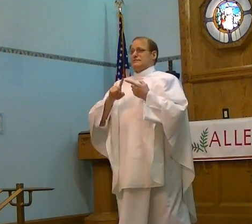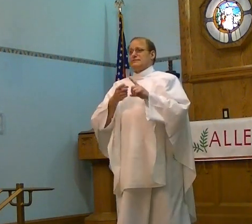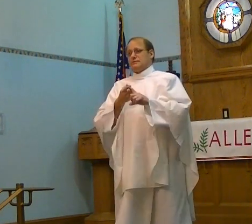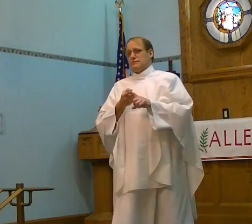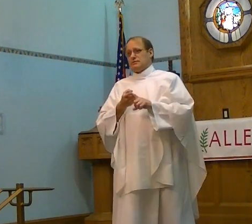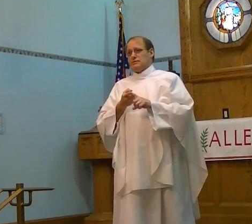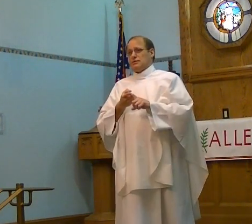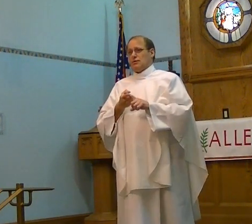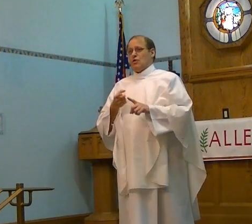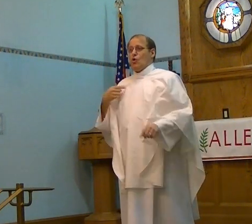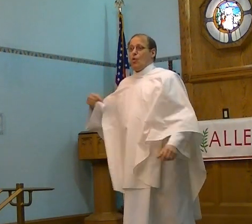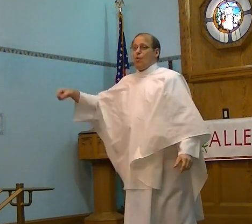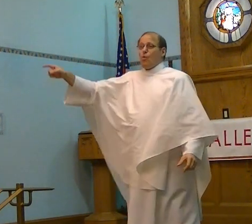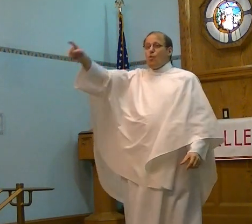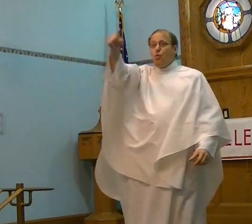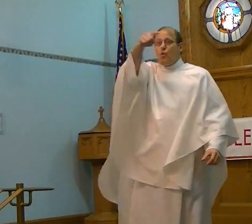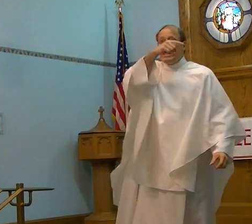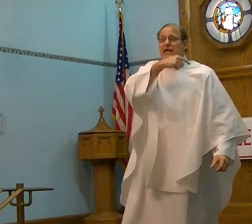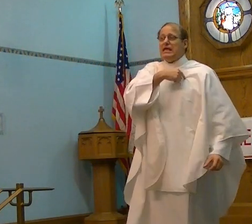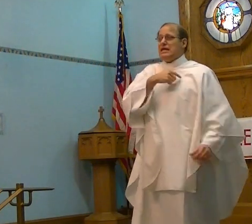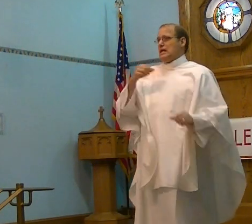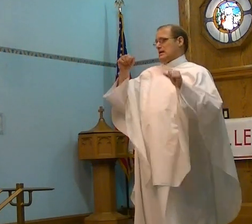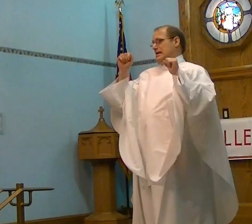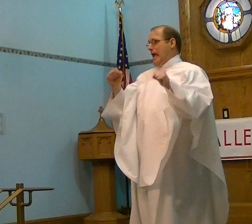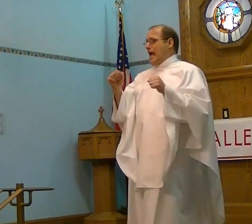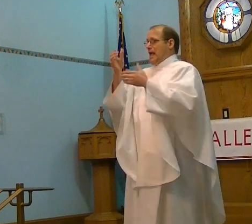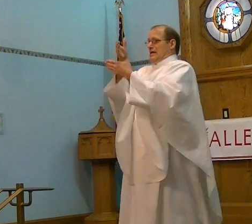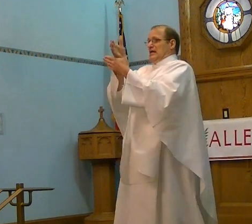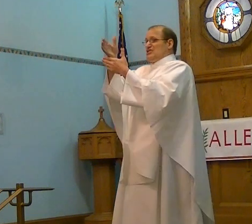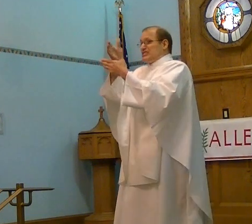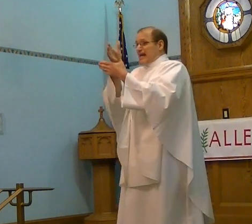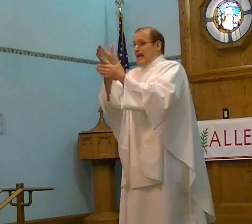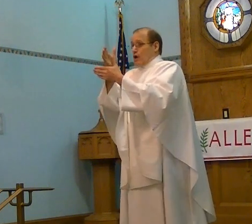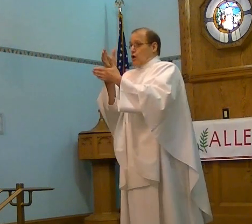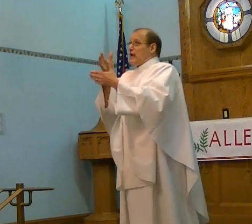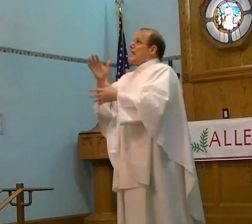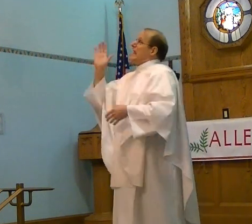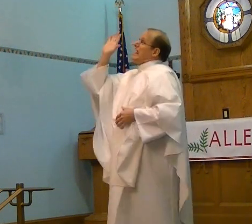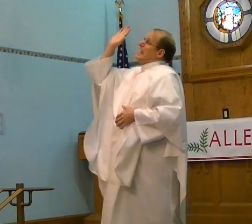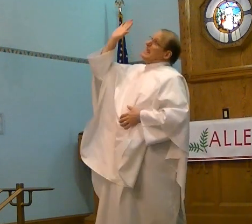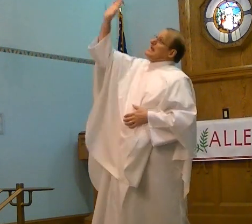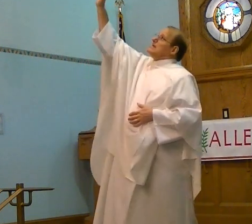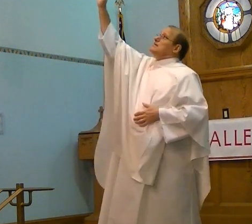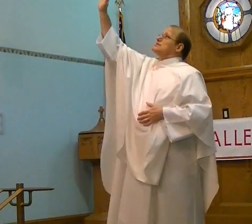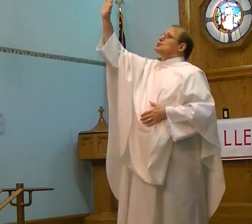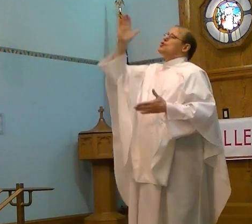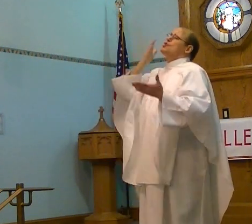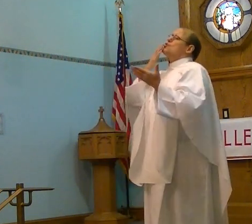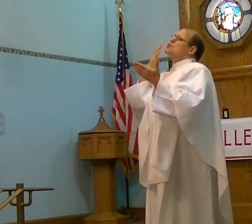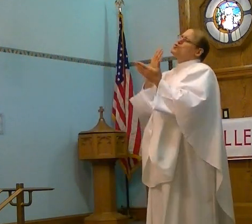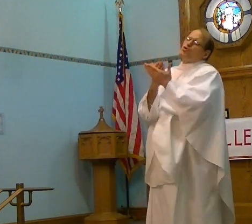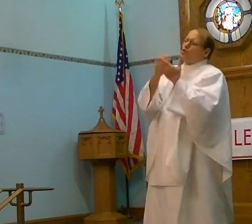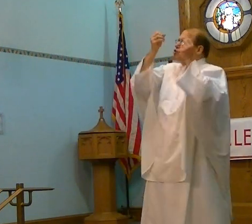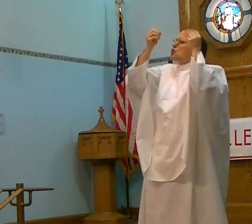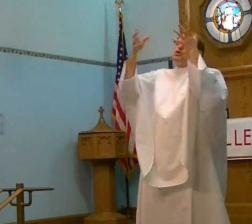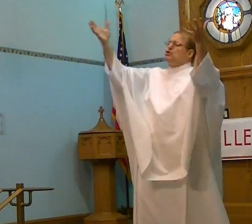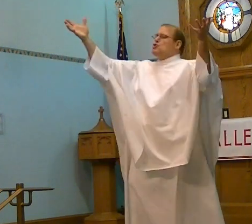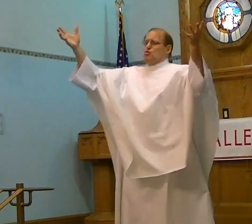We can share His good news